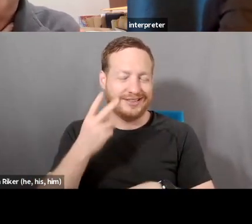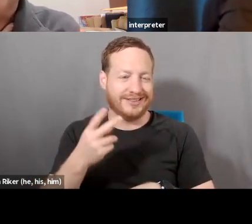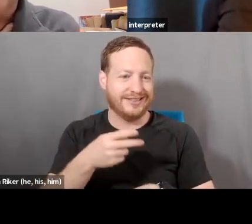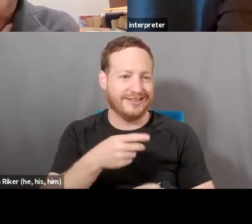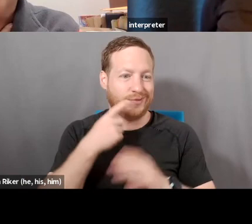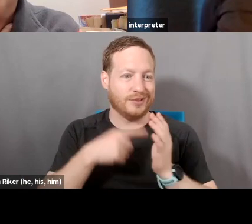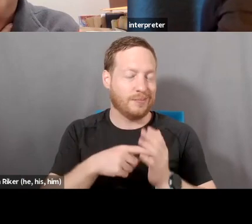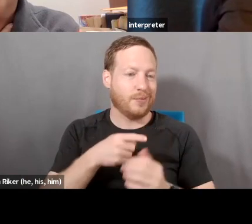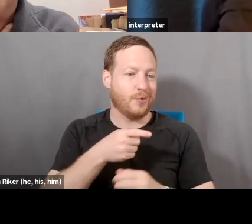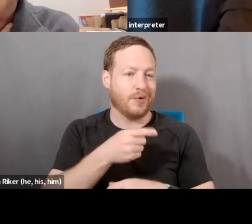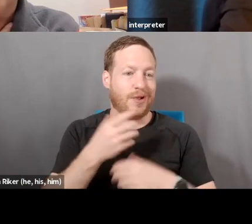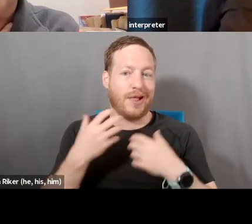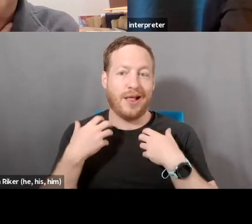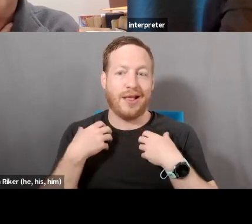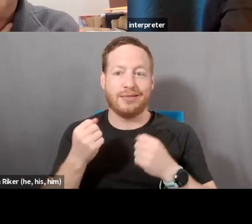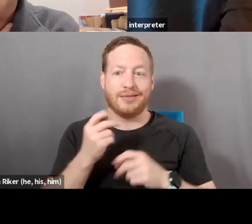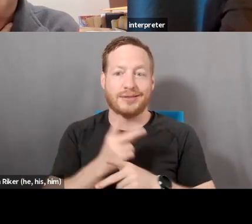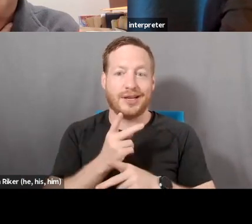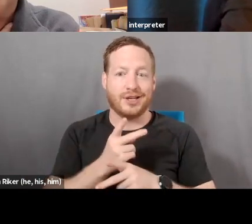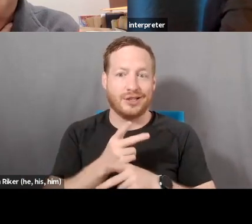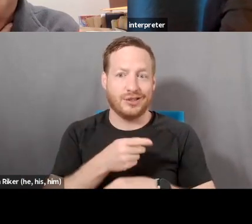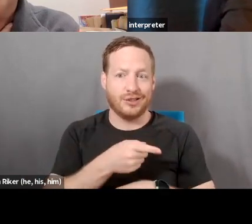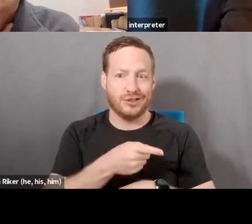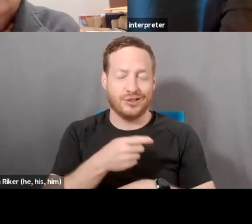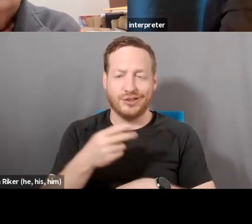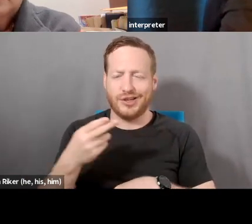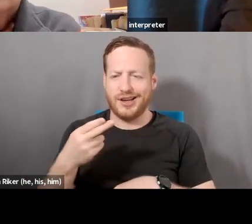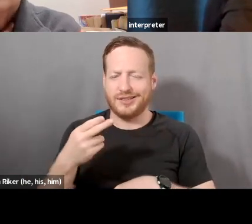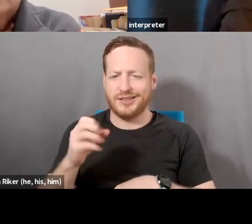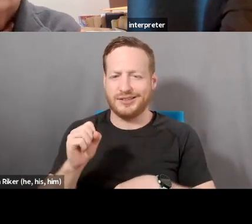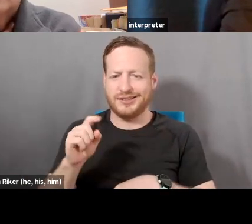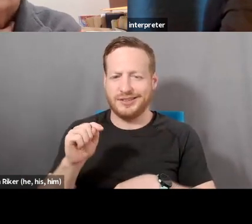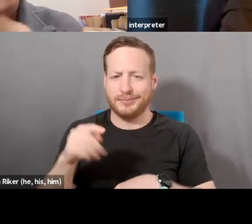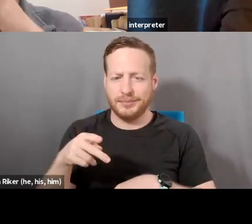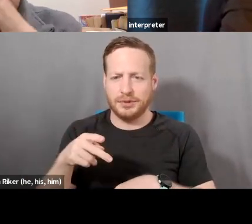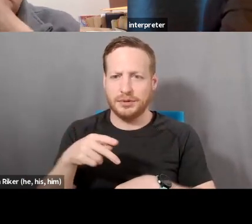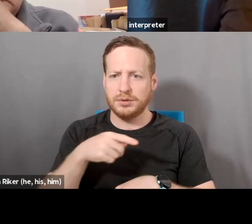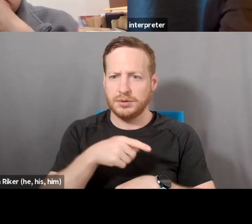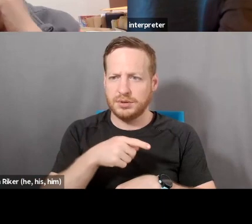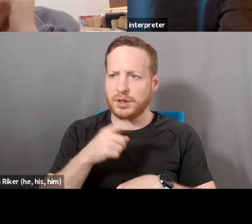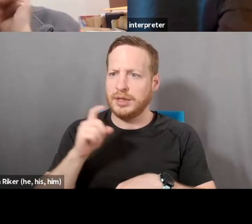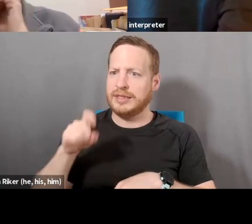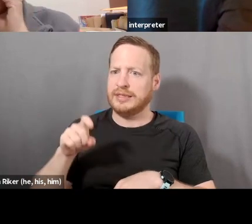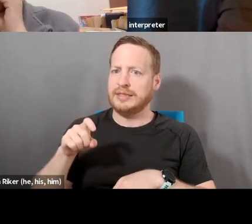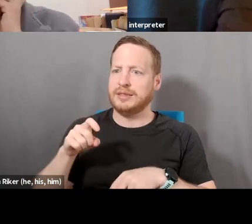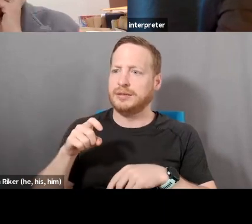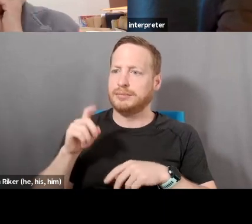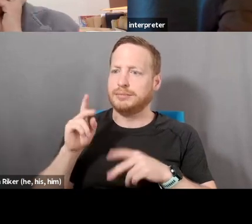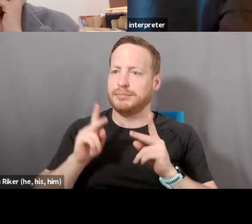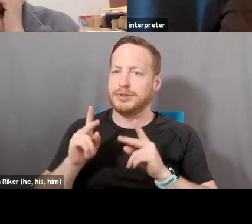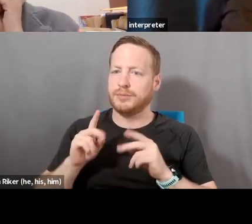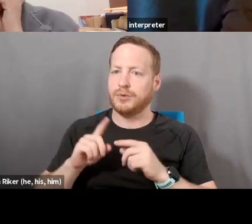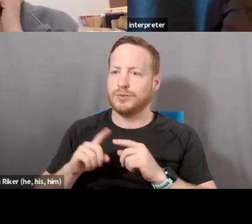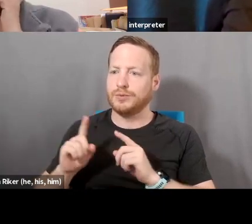applications for grants and money. I can already see that the healthcare HSTP